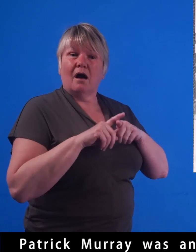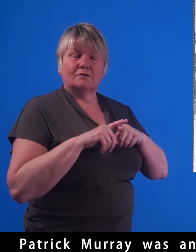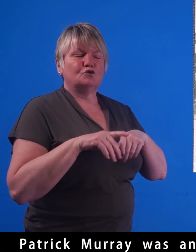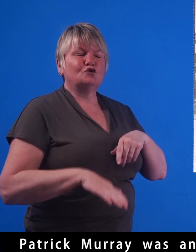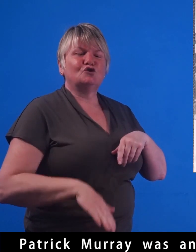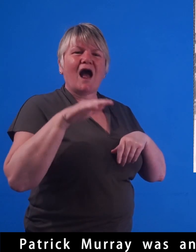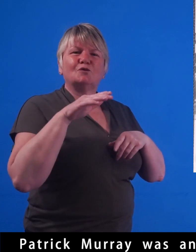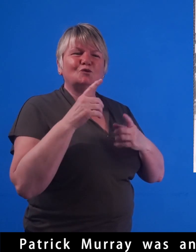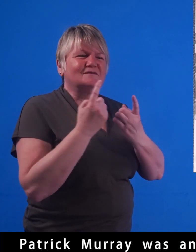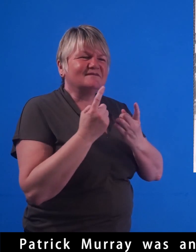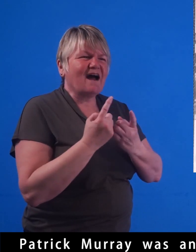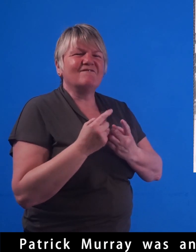memorabilia.